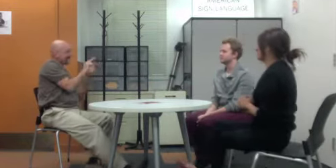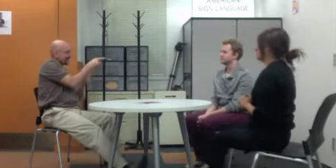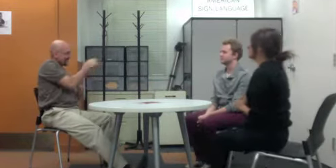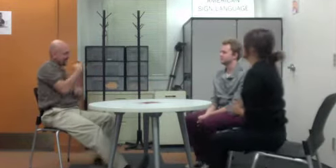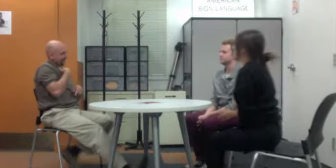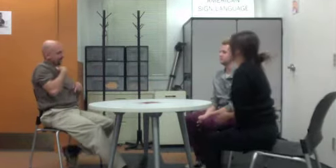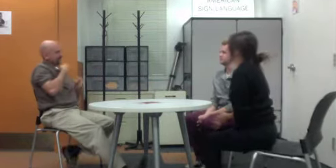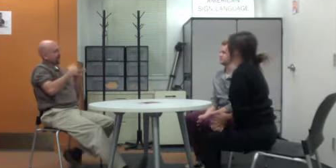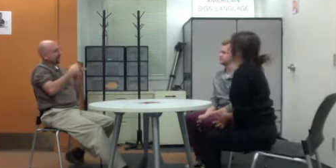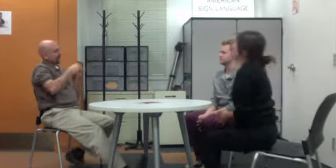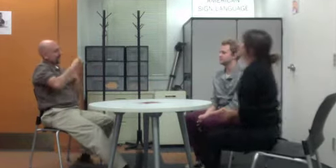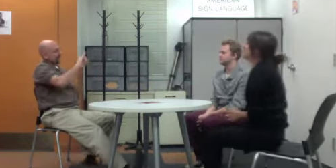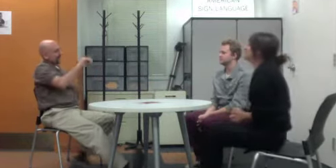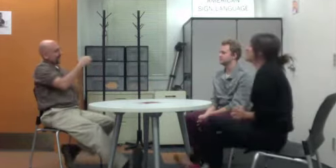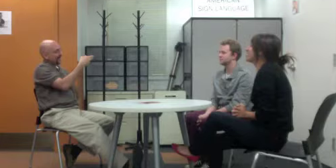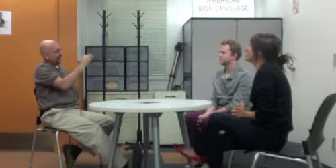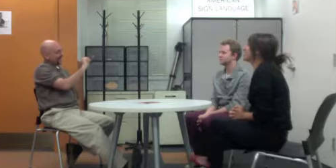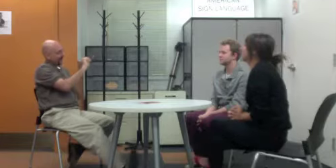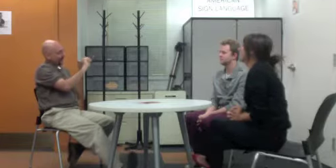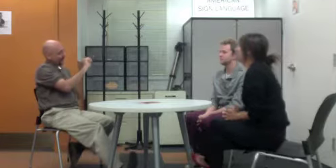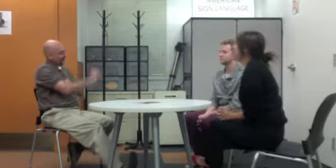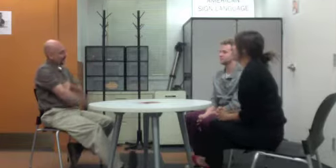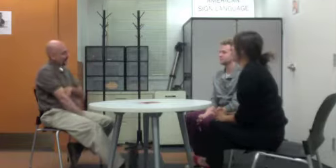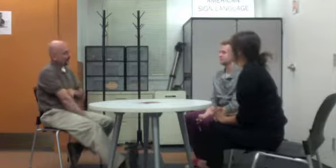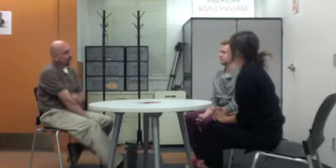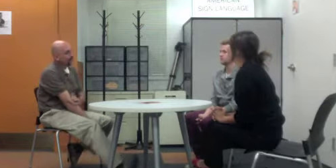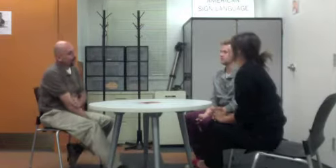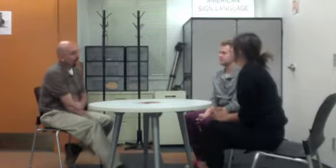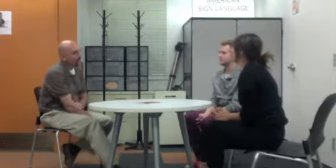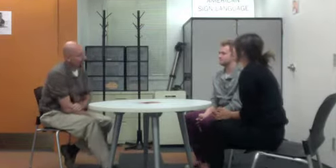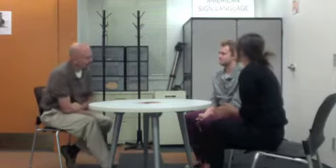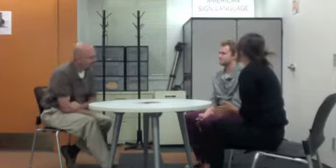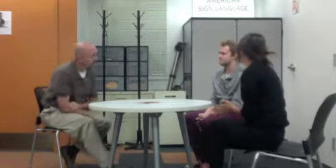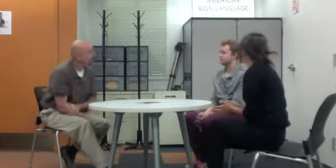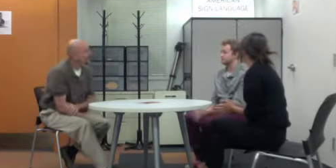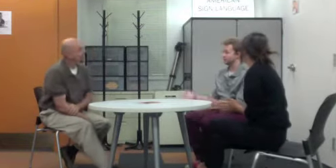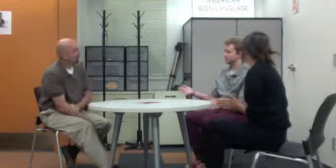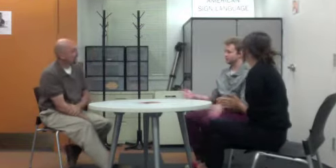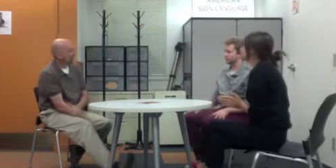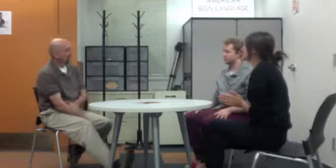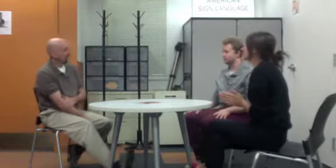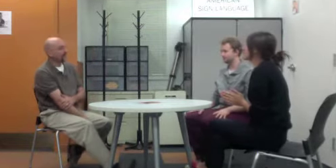It's nice to meet you as well. My name is John. John, where are you from?